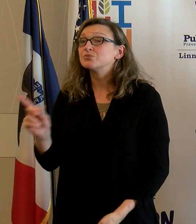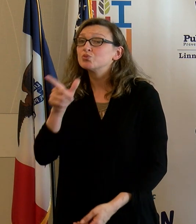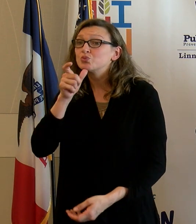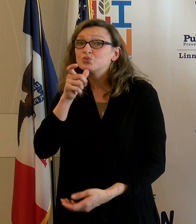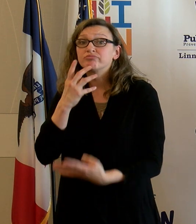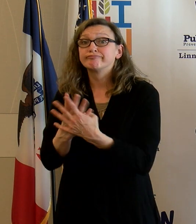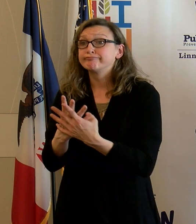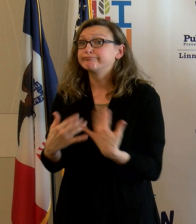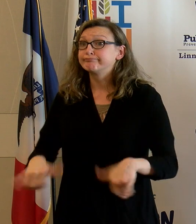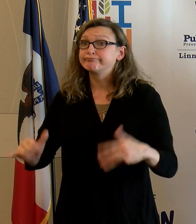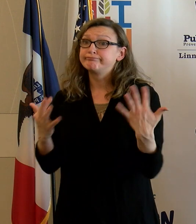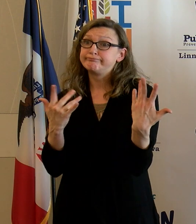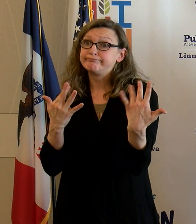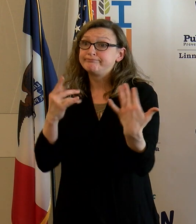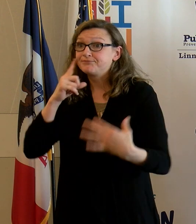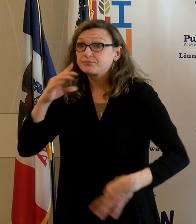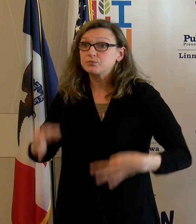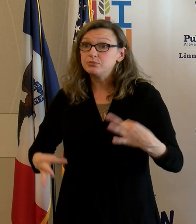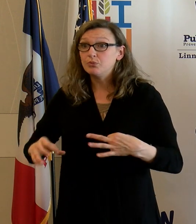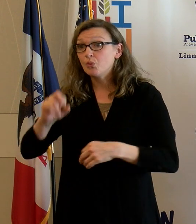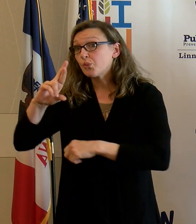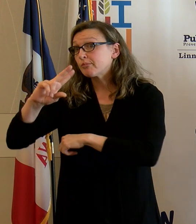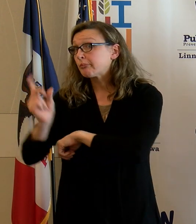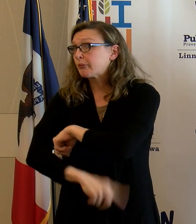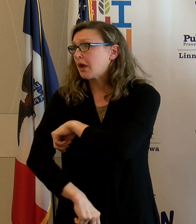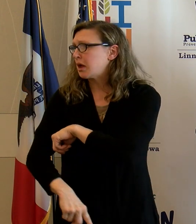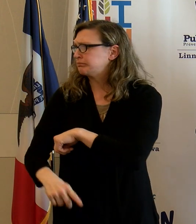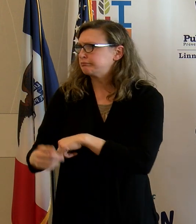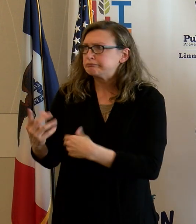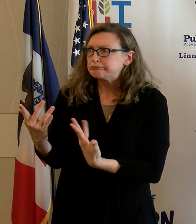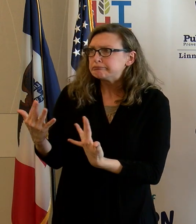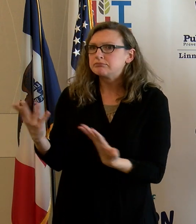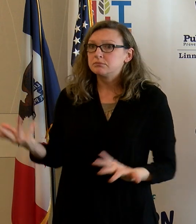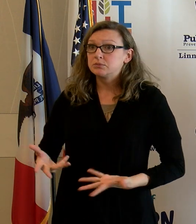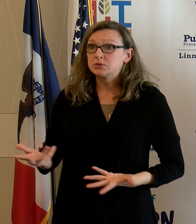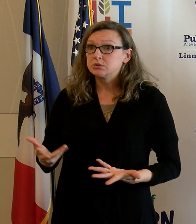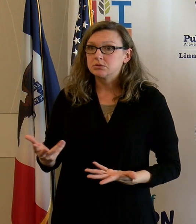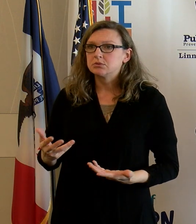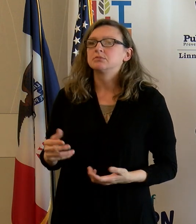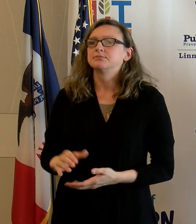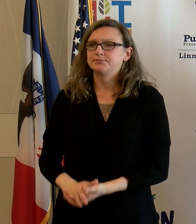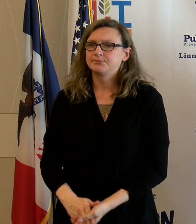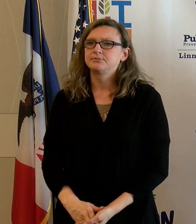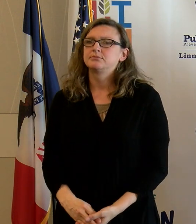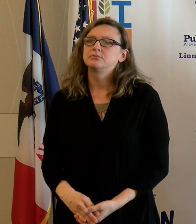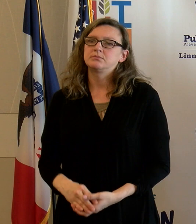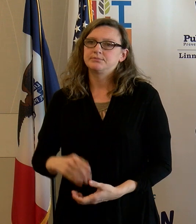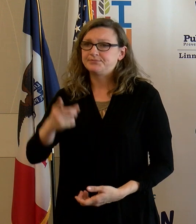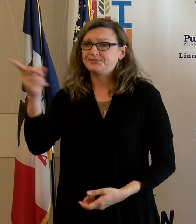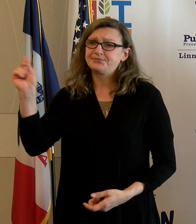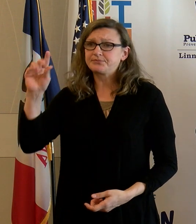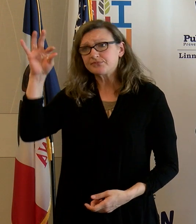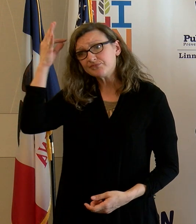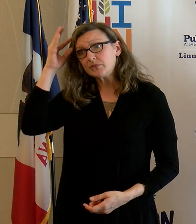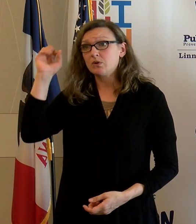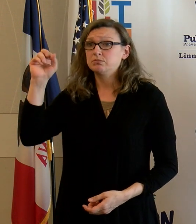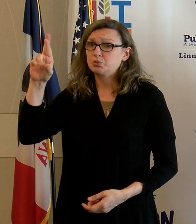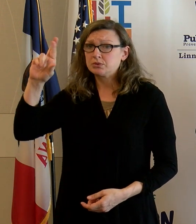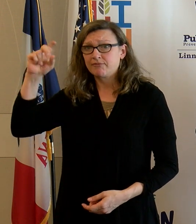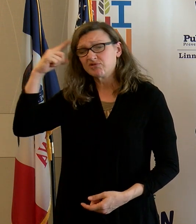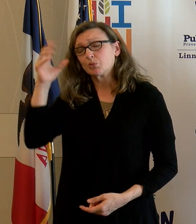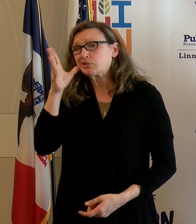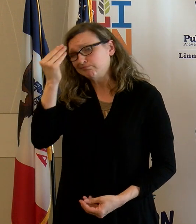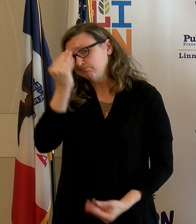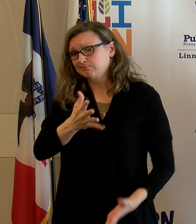that are awaiting sentence, and those that we are holding on behalf of the federal government. Everyone else has been released from the facility. We